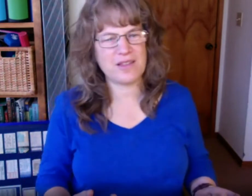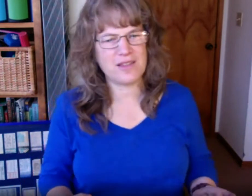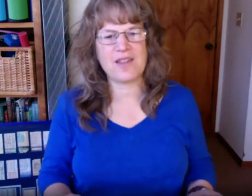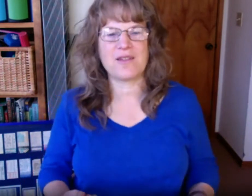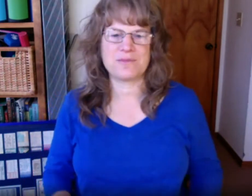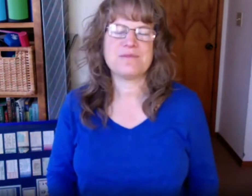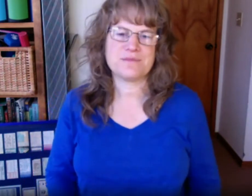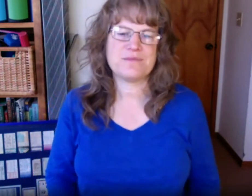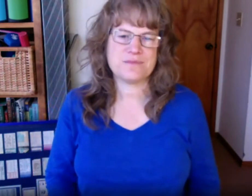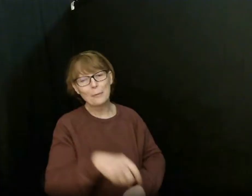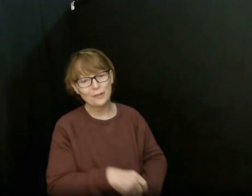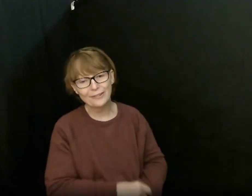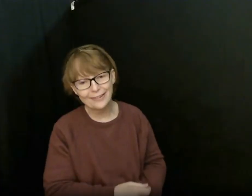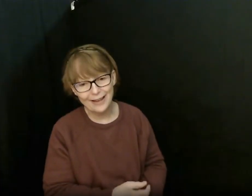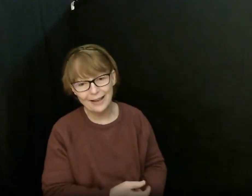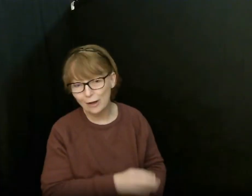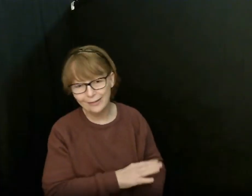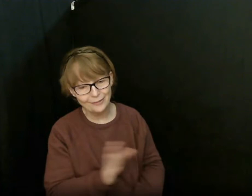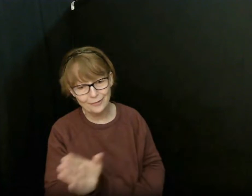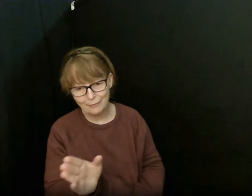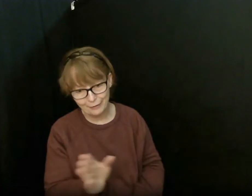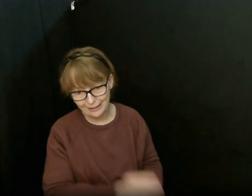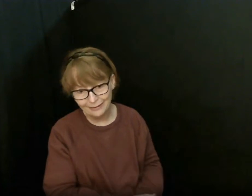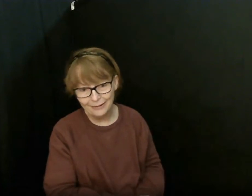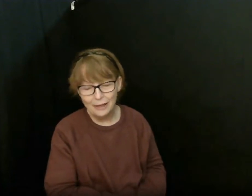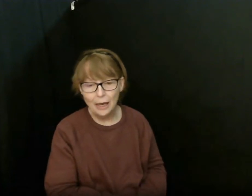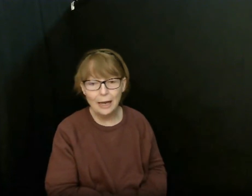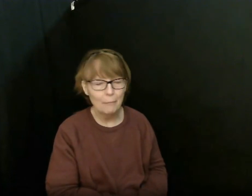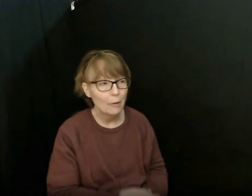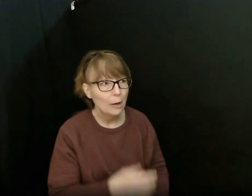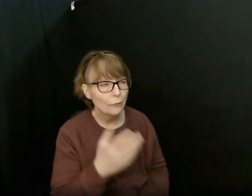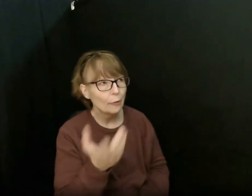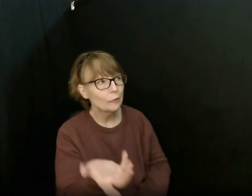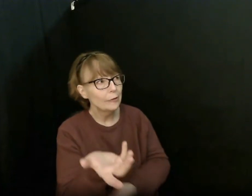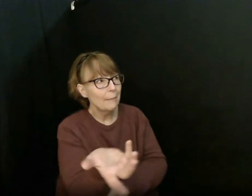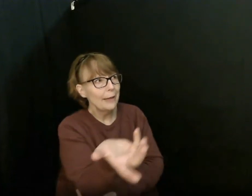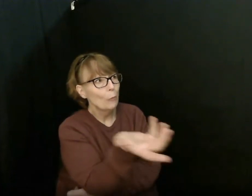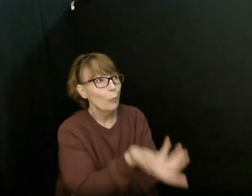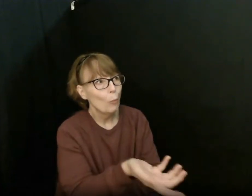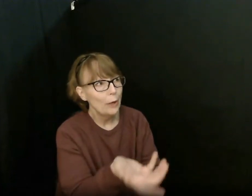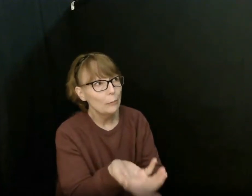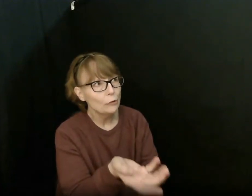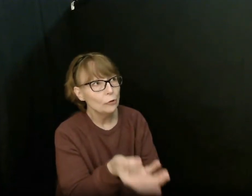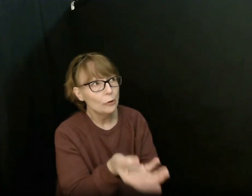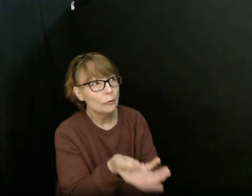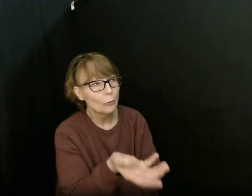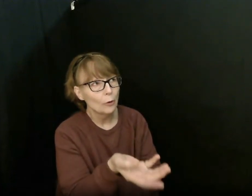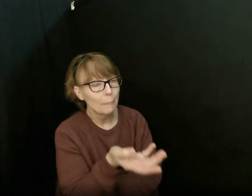yeah, I was just going to say context is everything. So tell me, when would you use the word